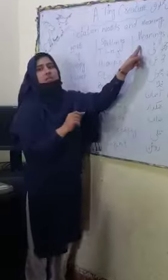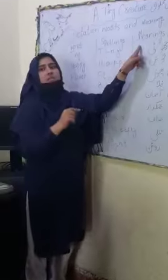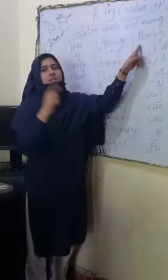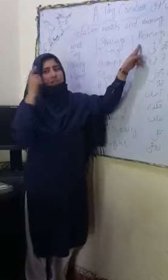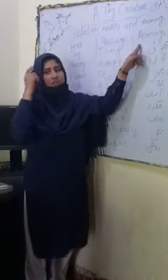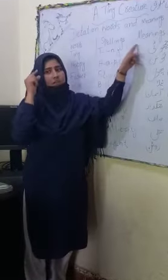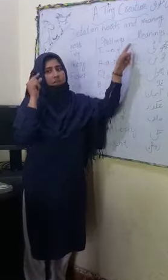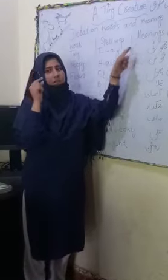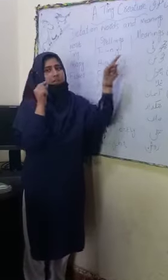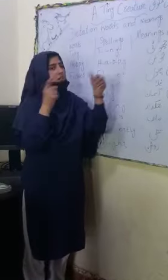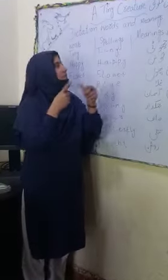spelling,